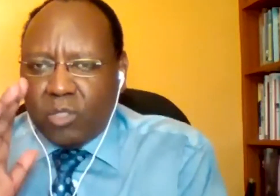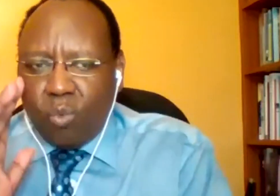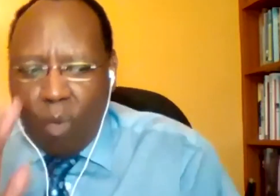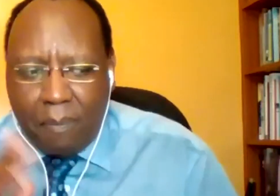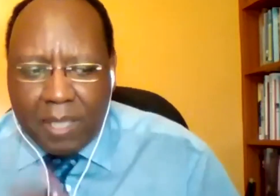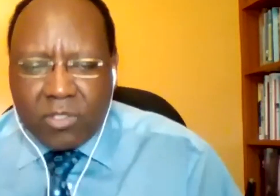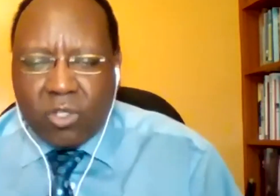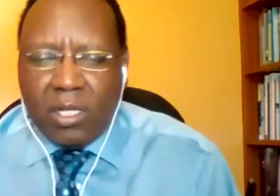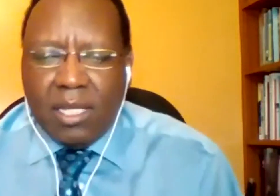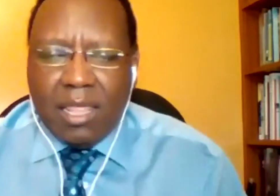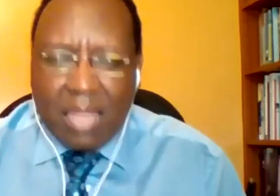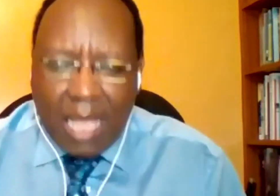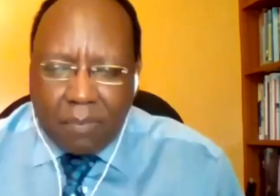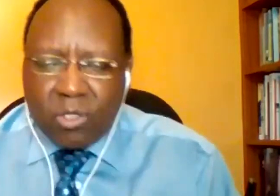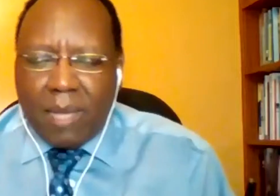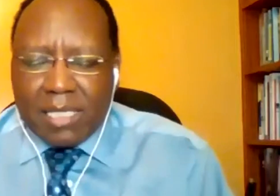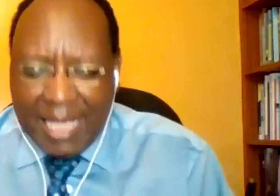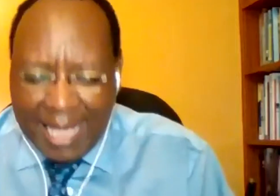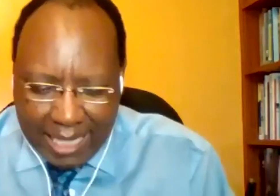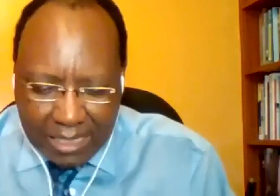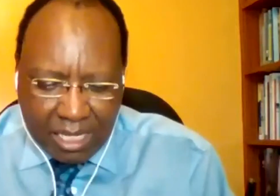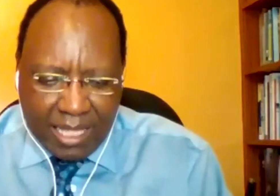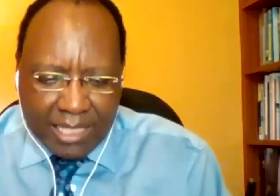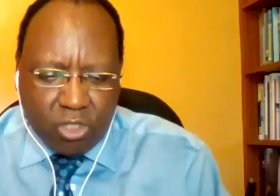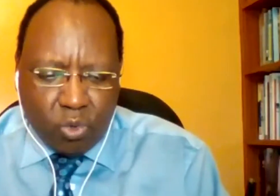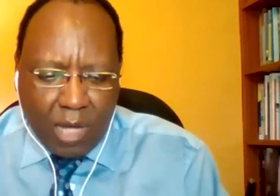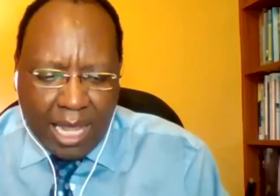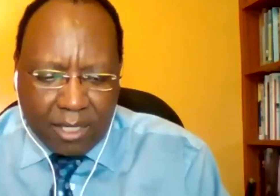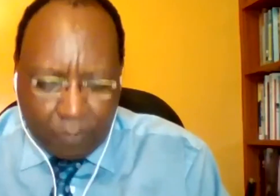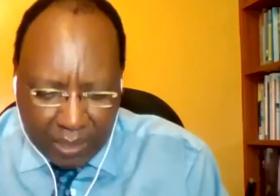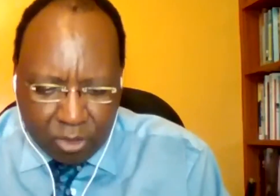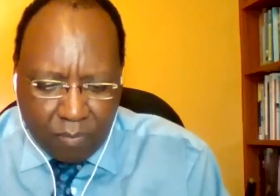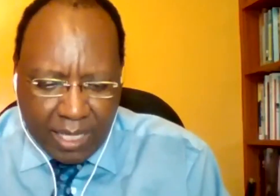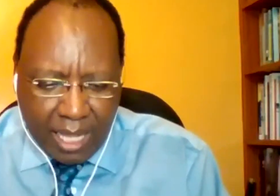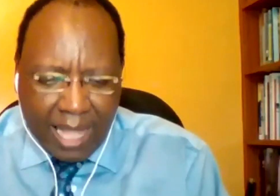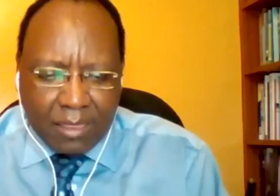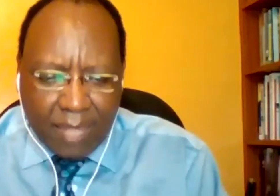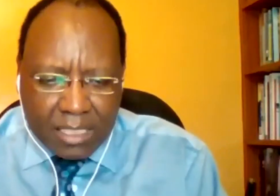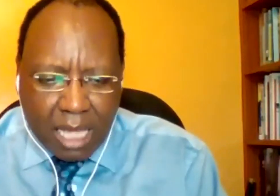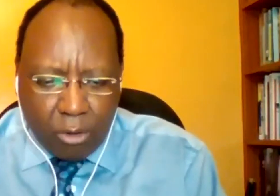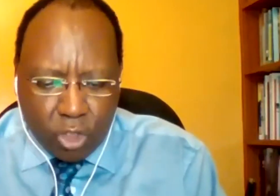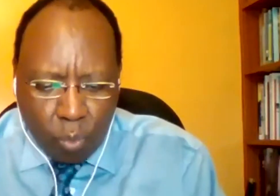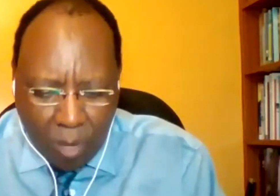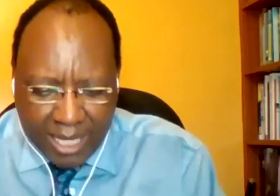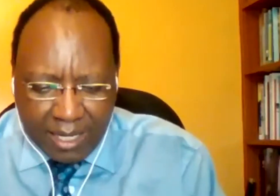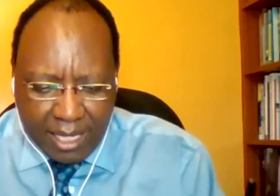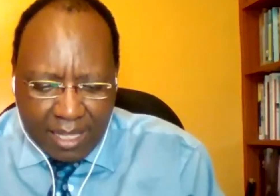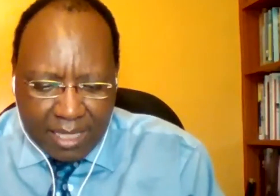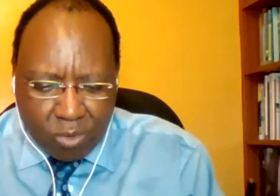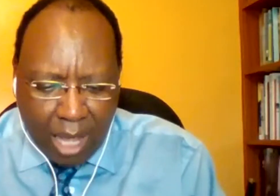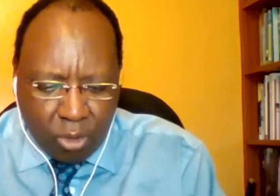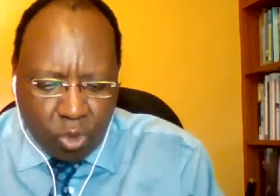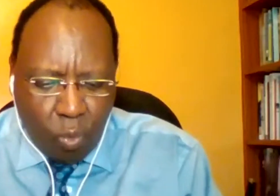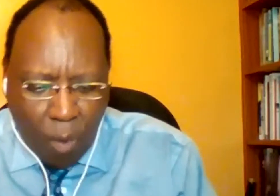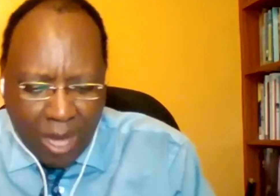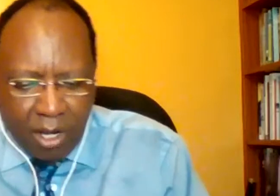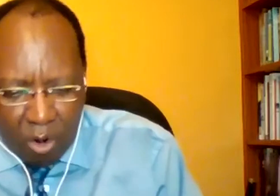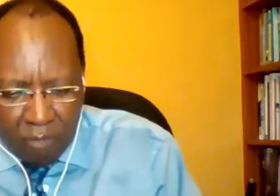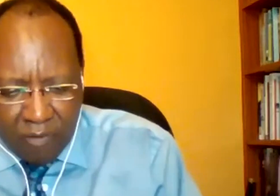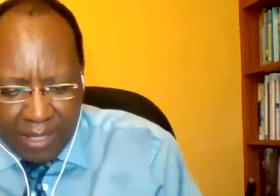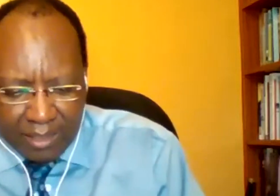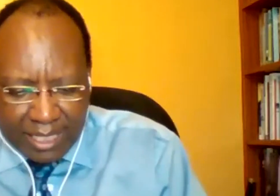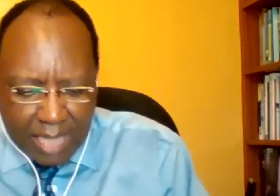you, talk to me. Talk to me. So item number 1 is talk to me. You see, connect with me. That is